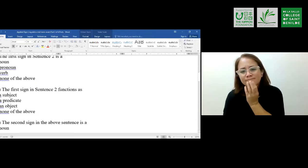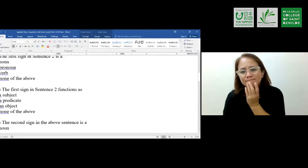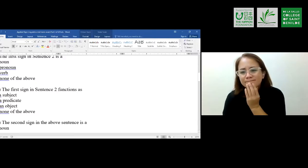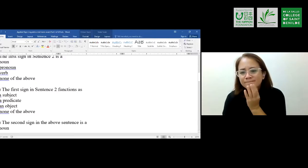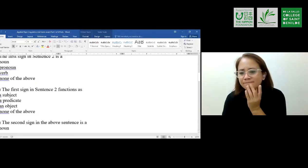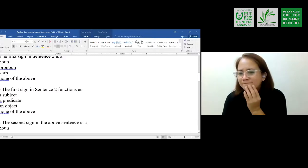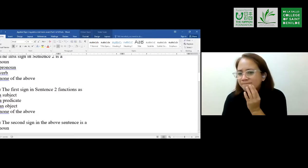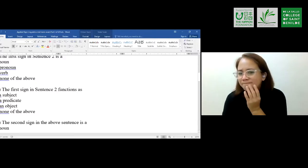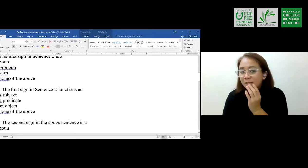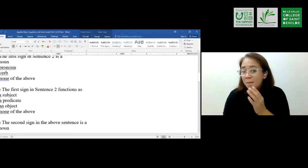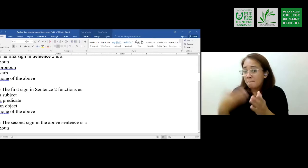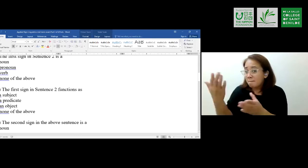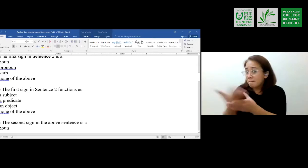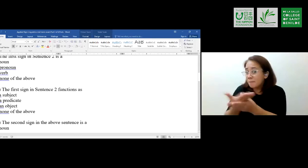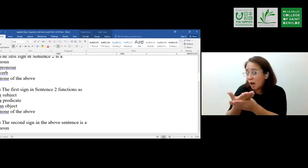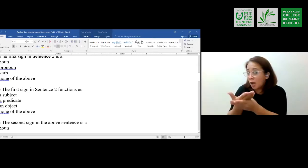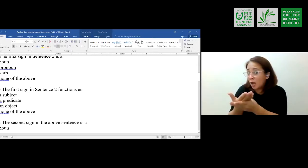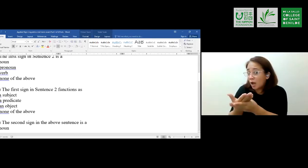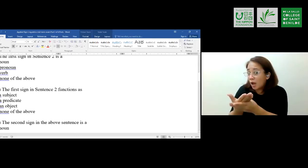Mongo is going to eat something, huh?